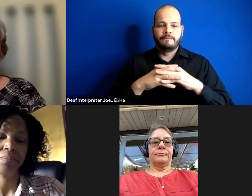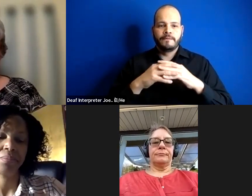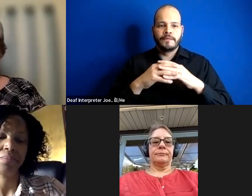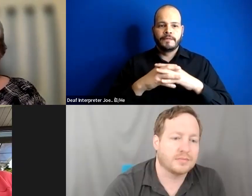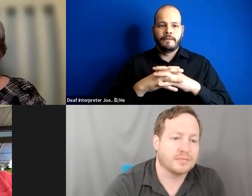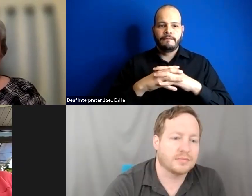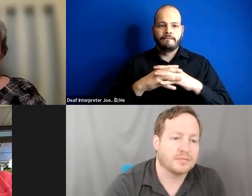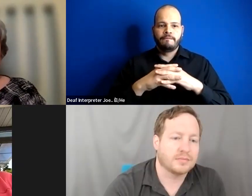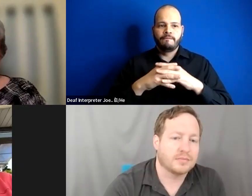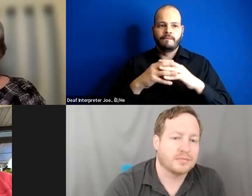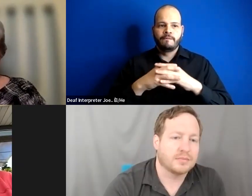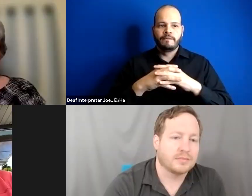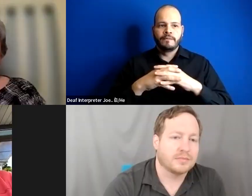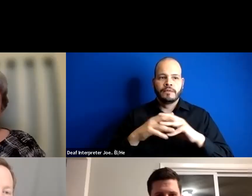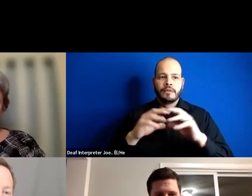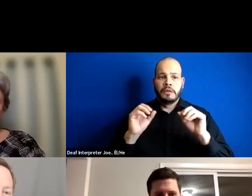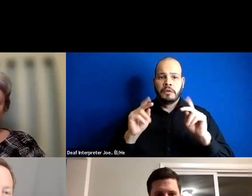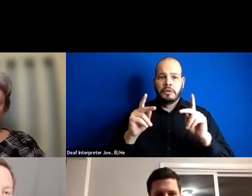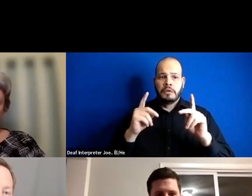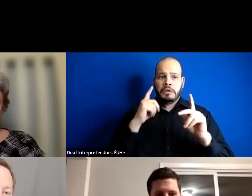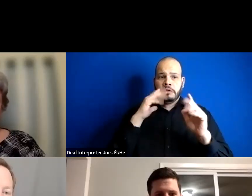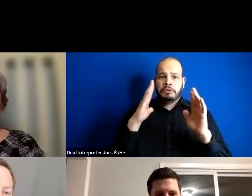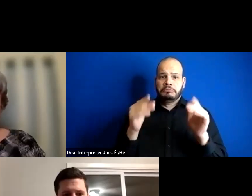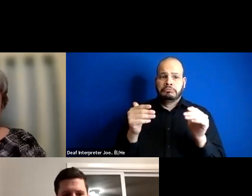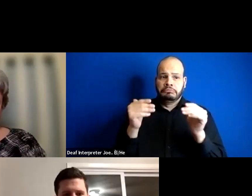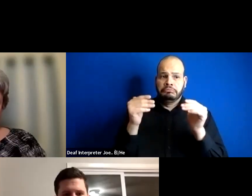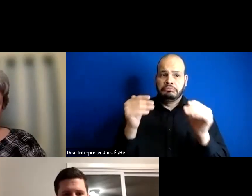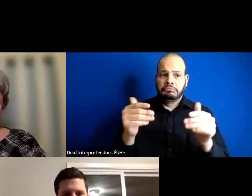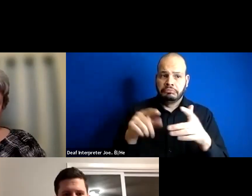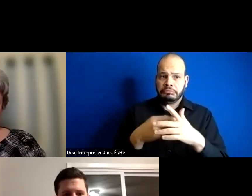Okay, I think we're ready to resume at, oh, not too bad.